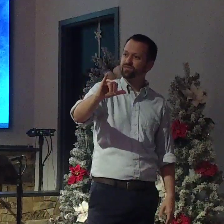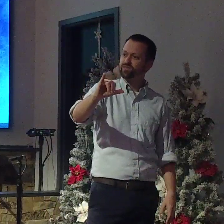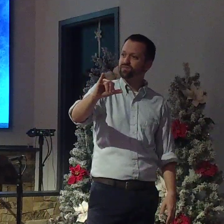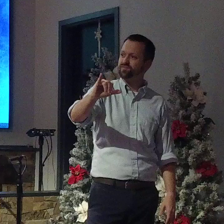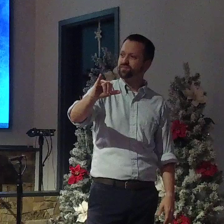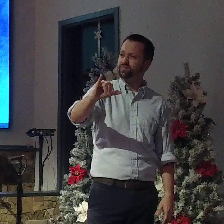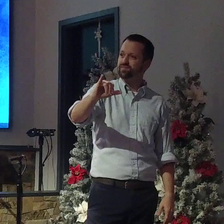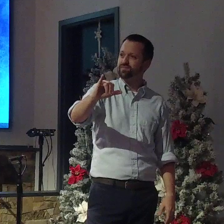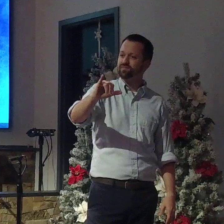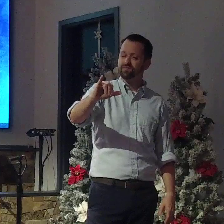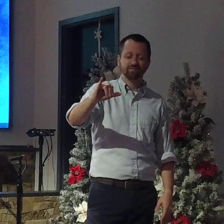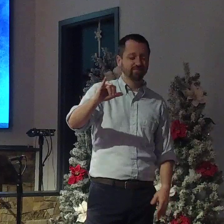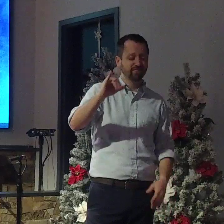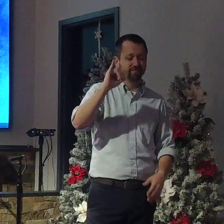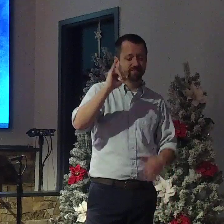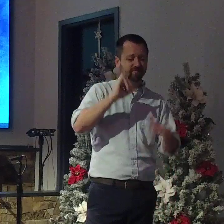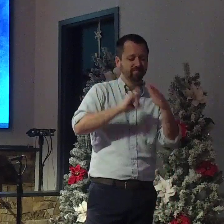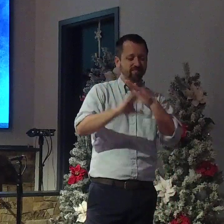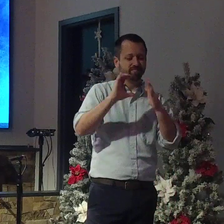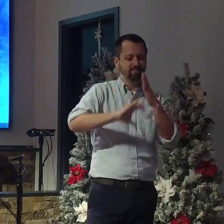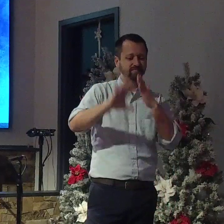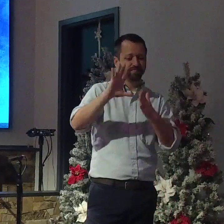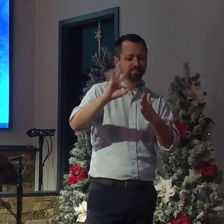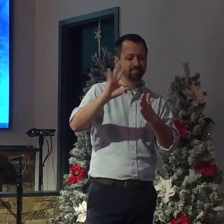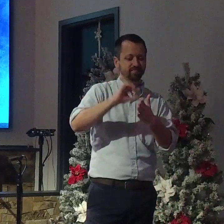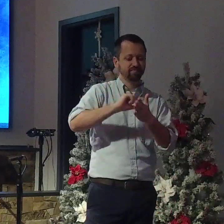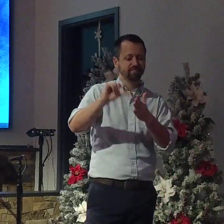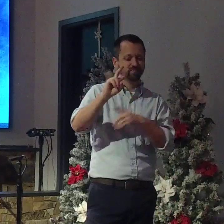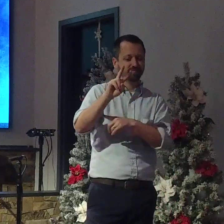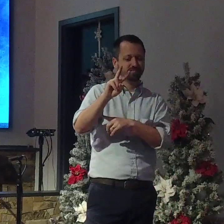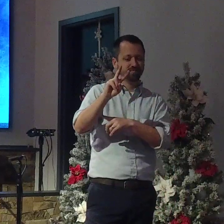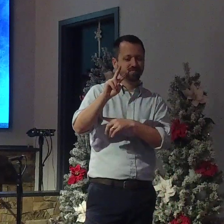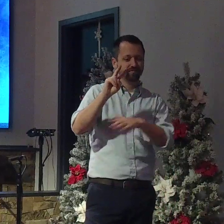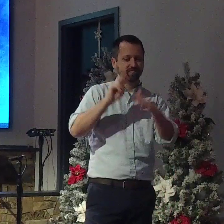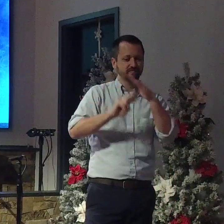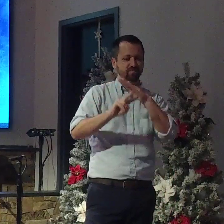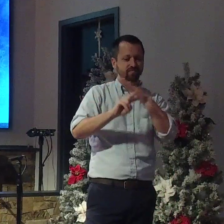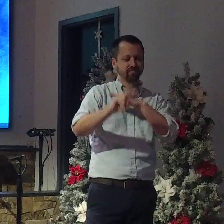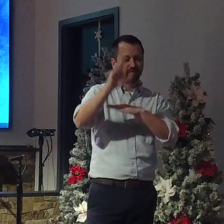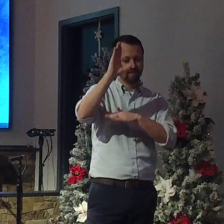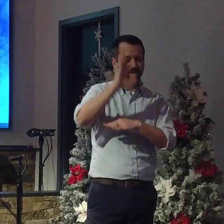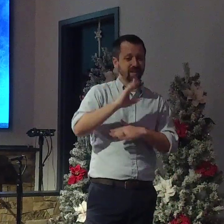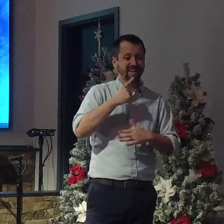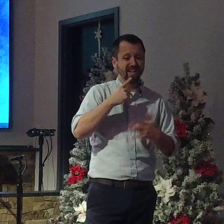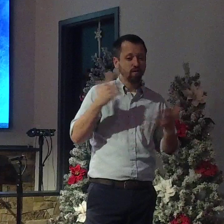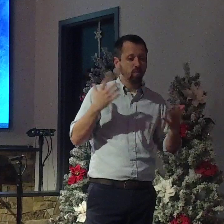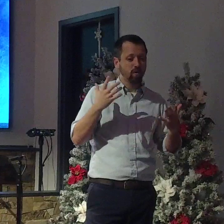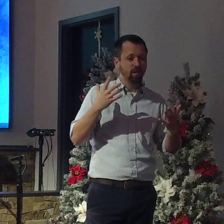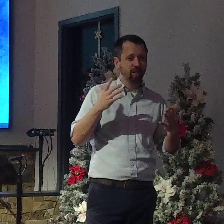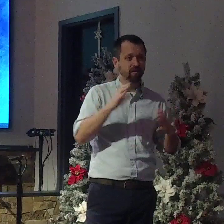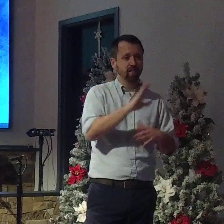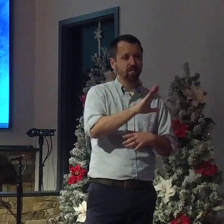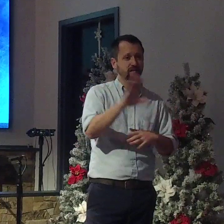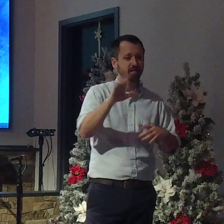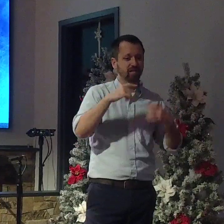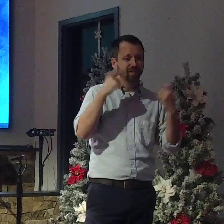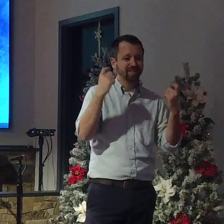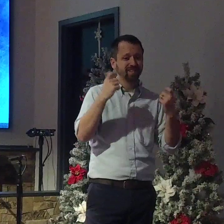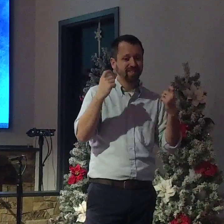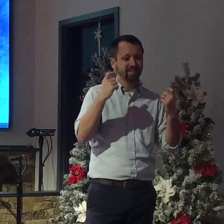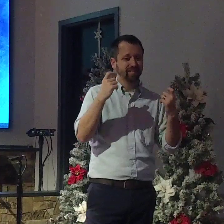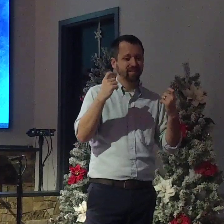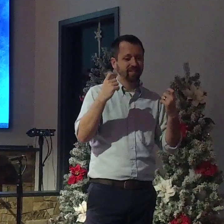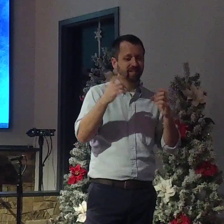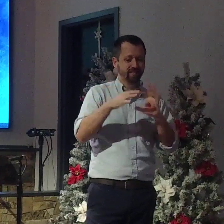in. And Mike just happened to be at the perfect place at the perfect time. I was like, Mike, quick. I got to